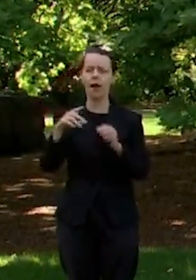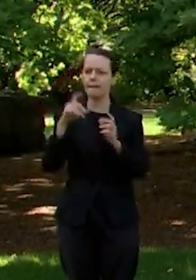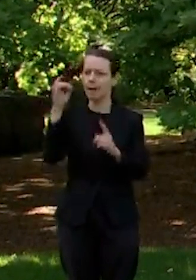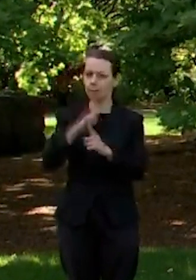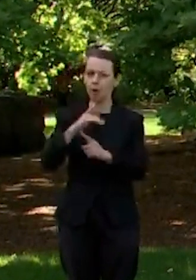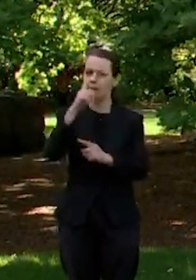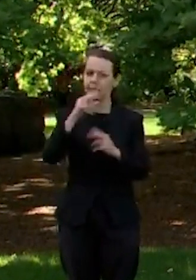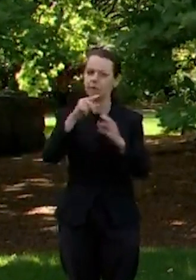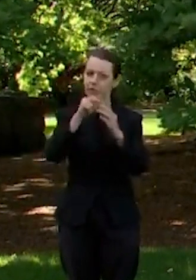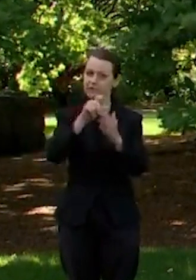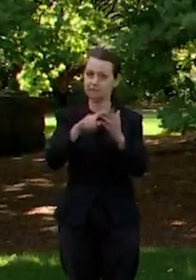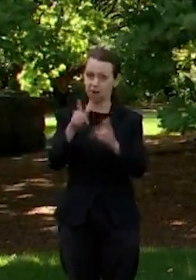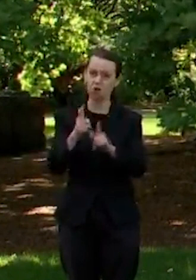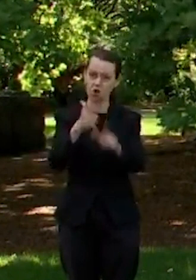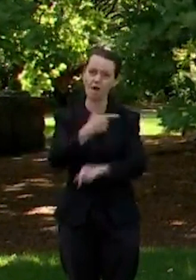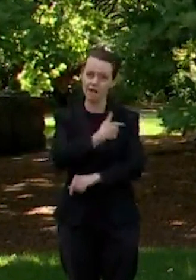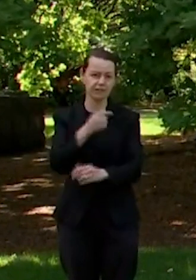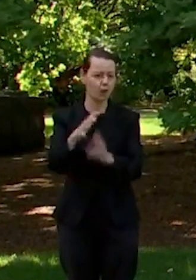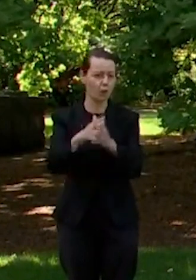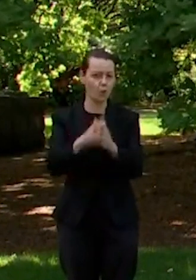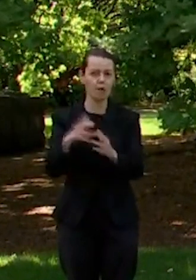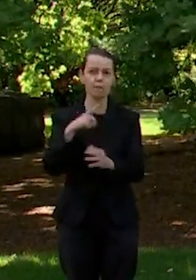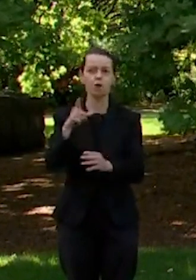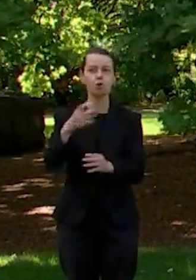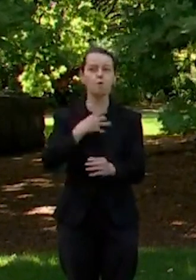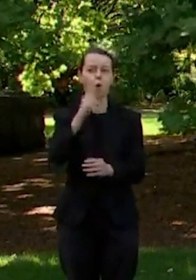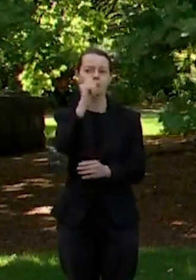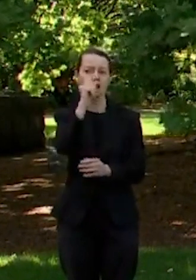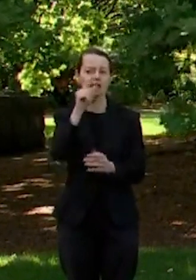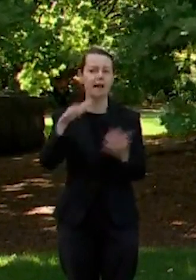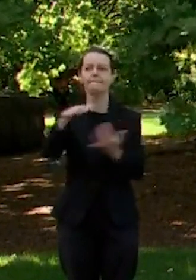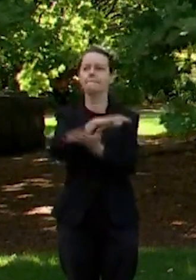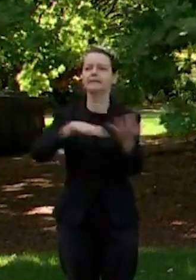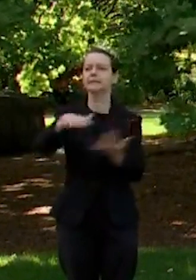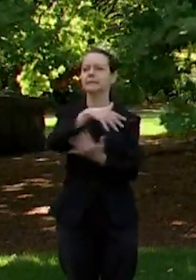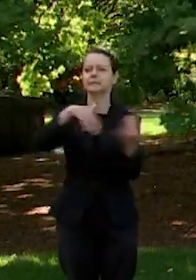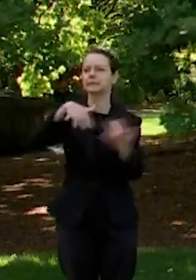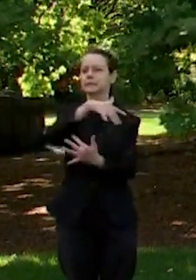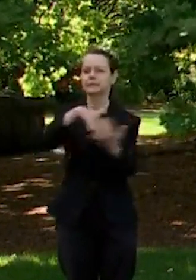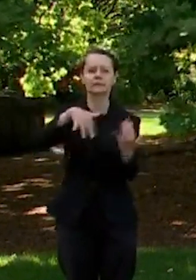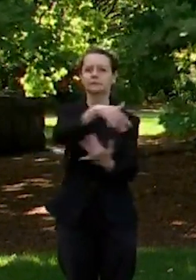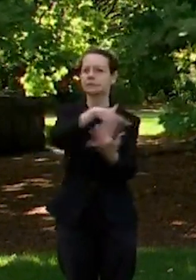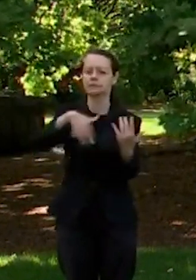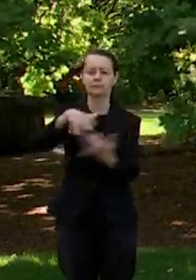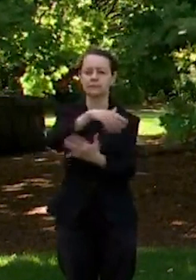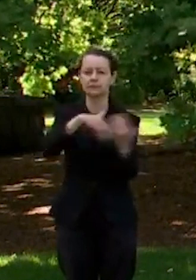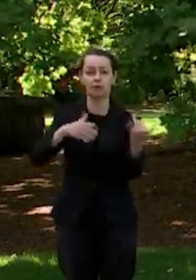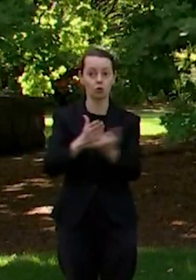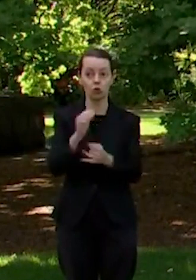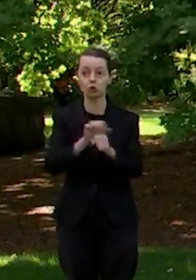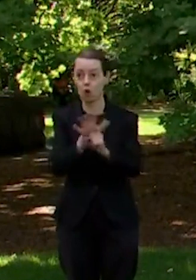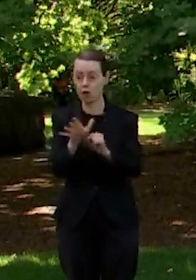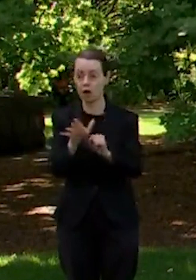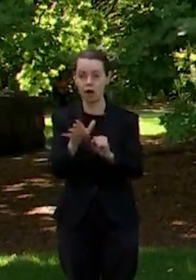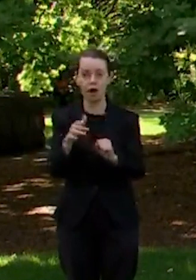important for people with disability to get vaccinated because we're much more likely to be in contact with other people with disability. Even during COVID,